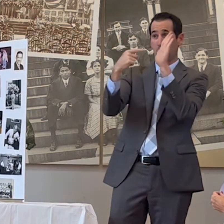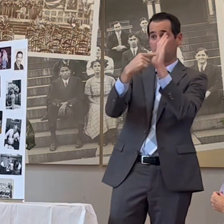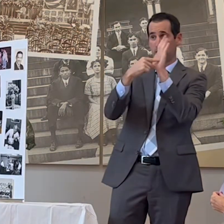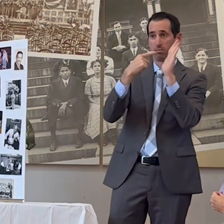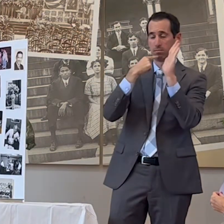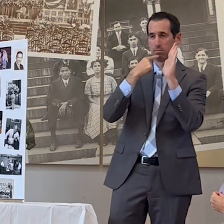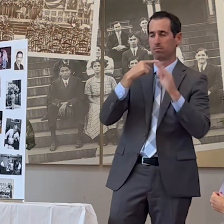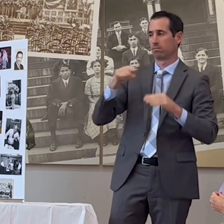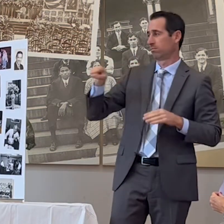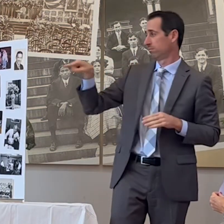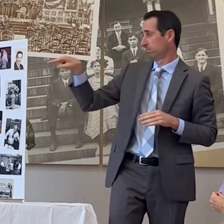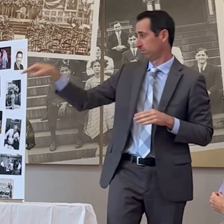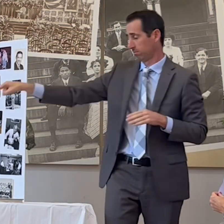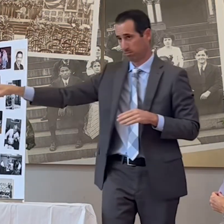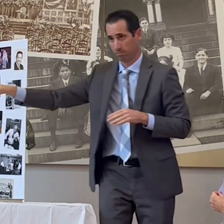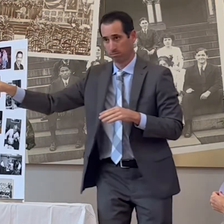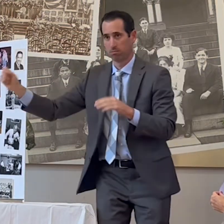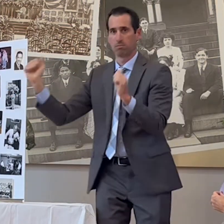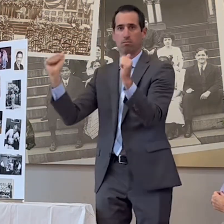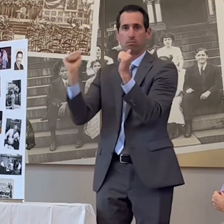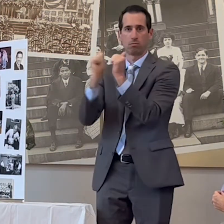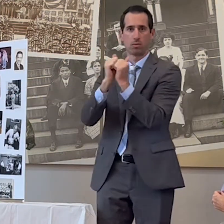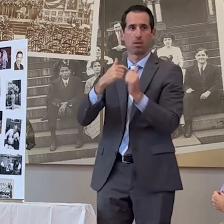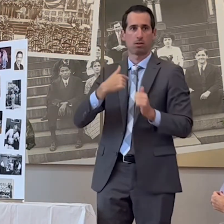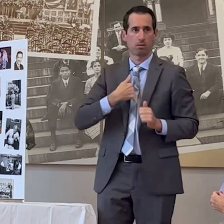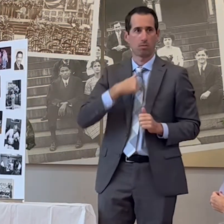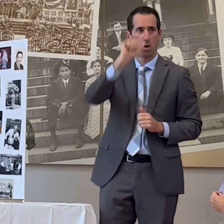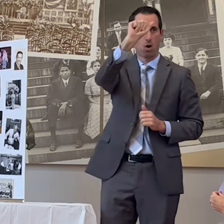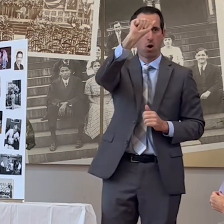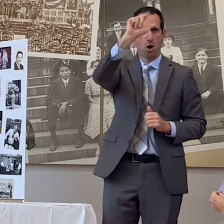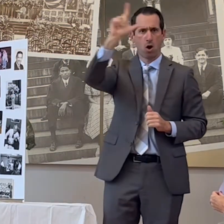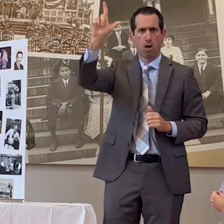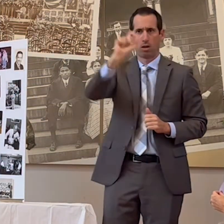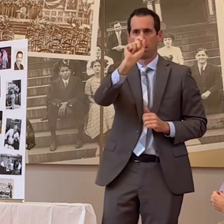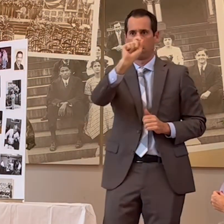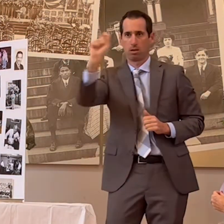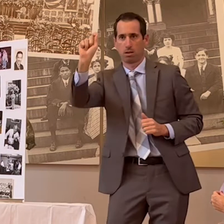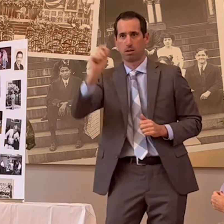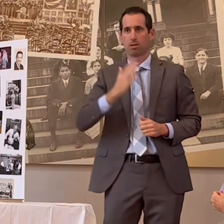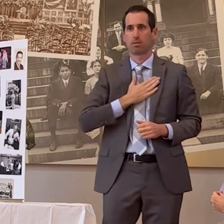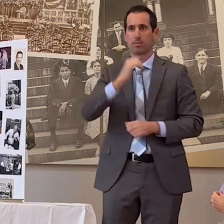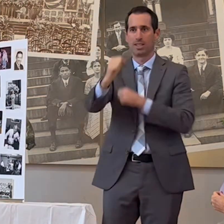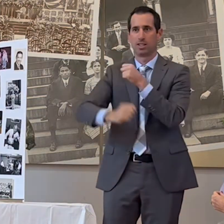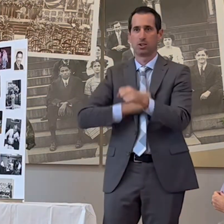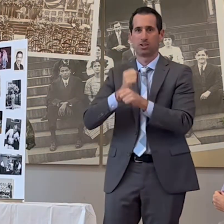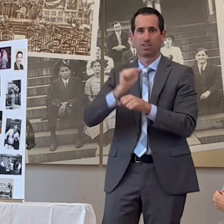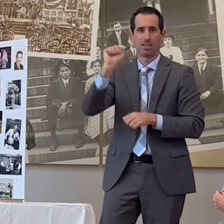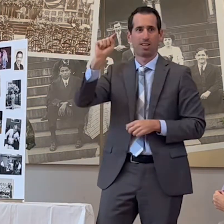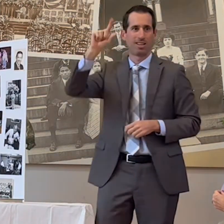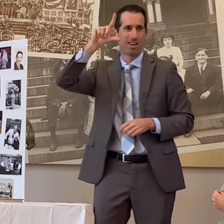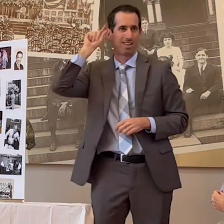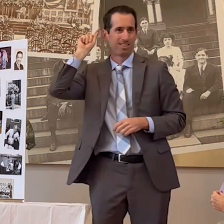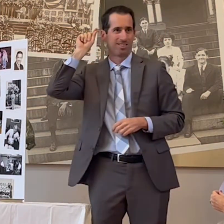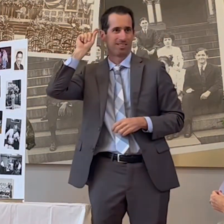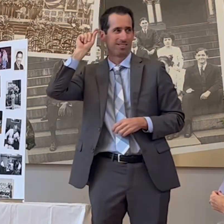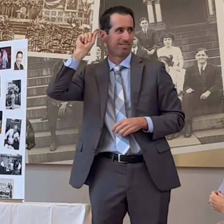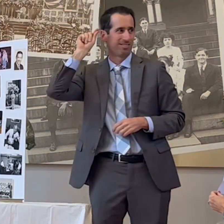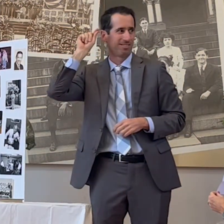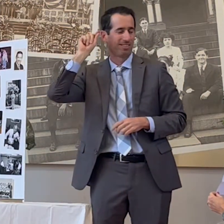1996. And the note said, this statuette has been with me all in capital letters, underlined, all of my